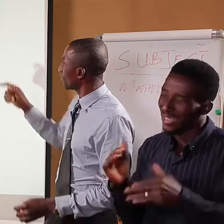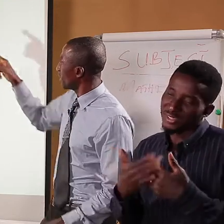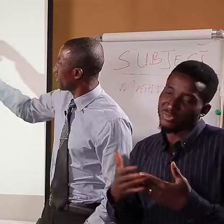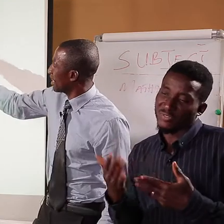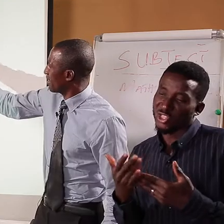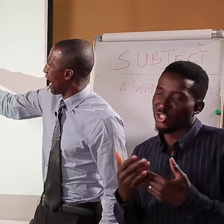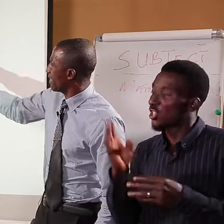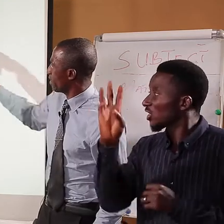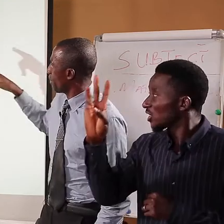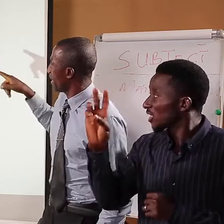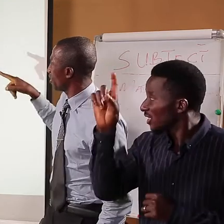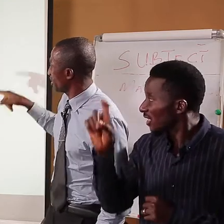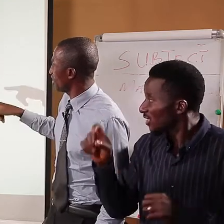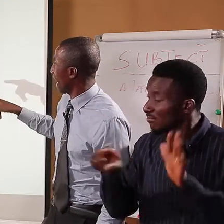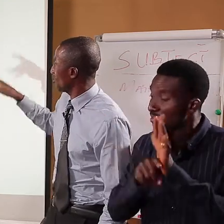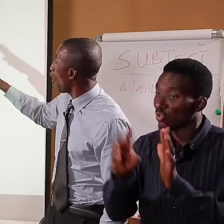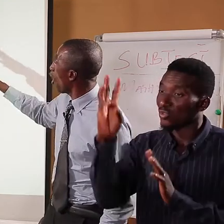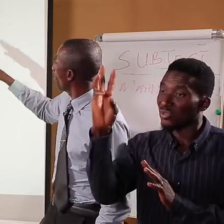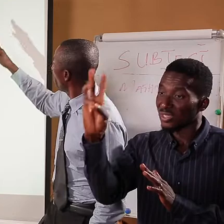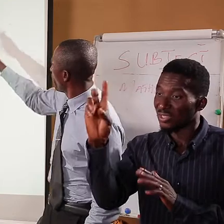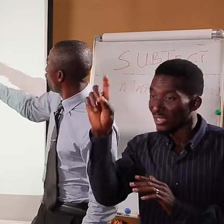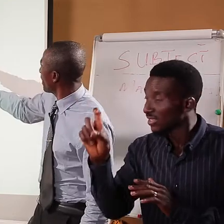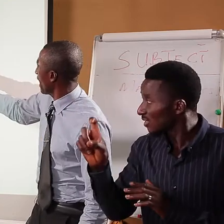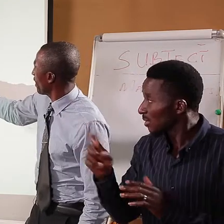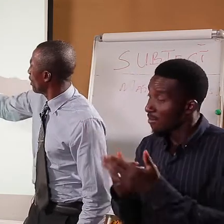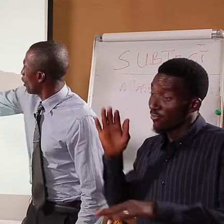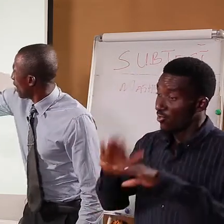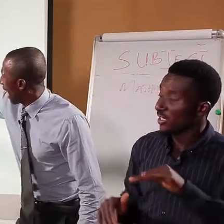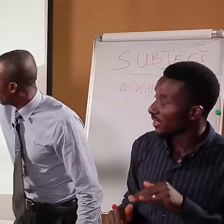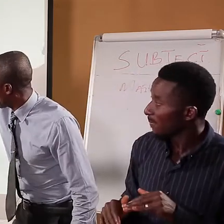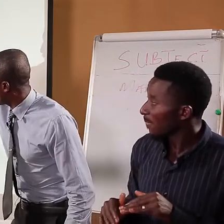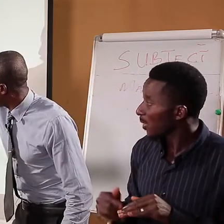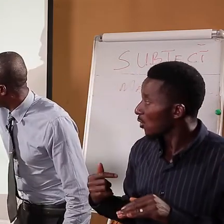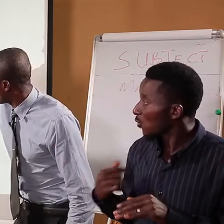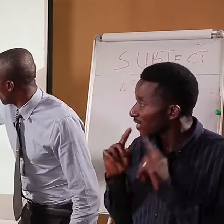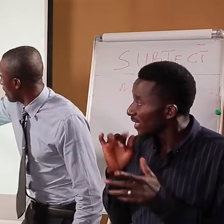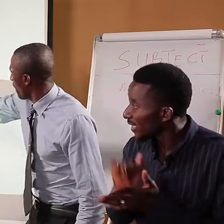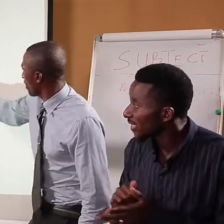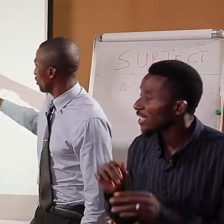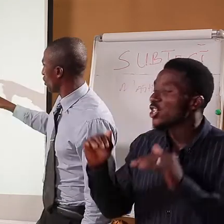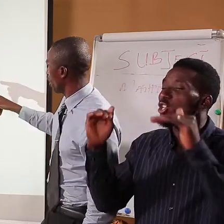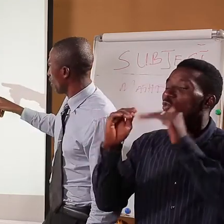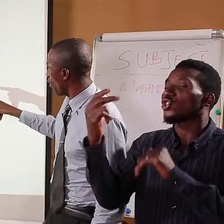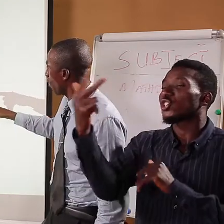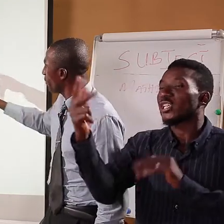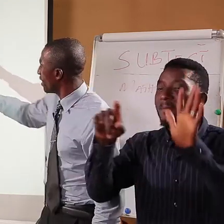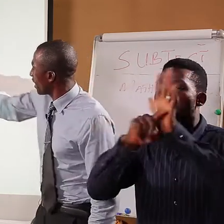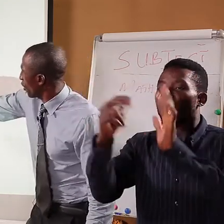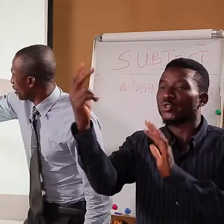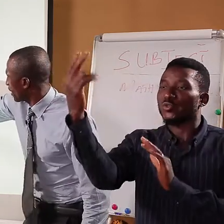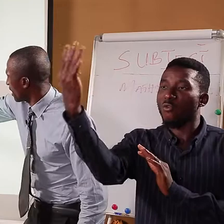simplification, 6x minus 6x, or before then, I said equation 3 minus equation